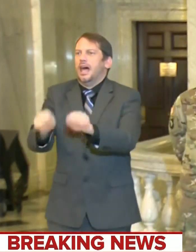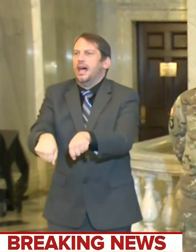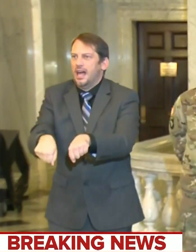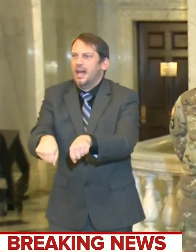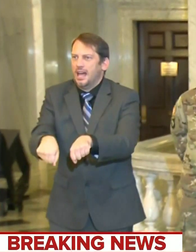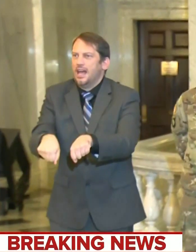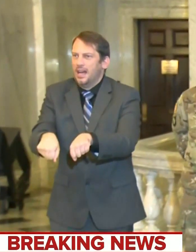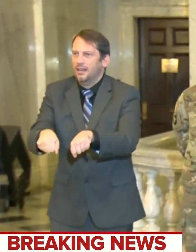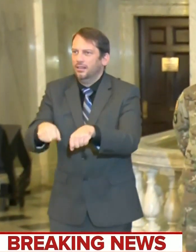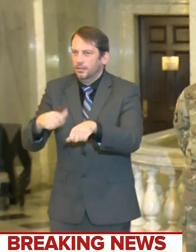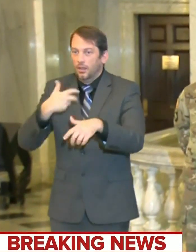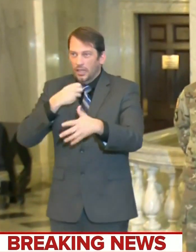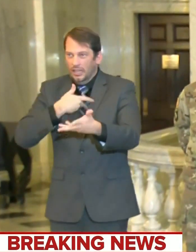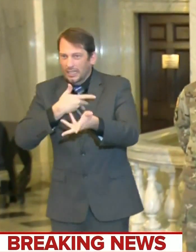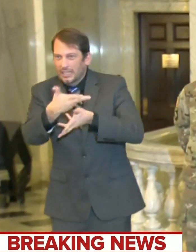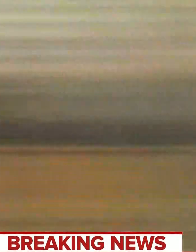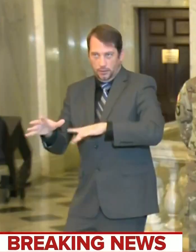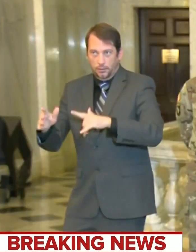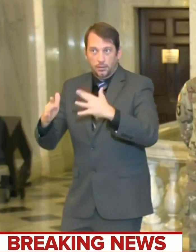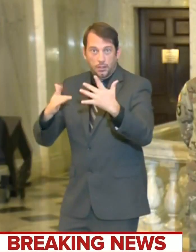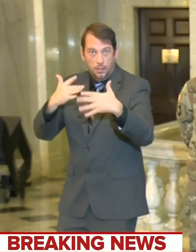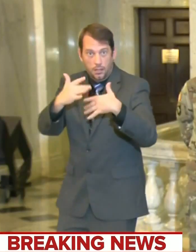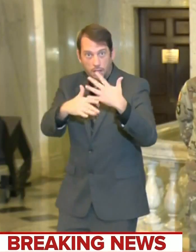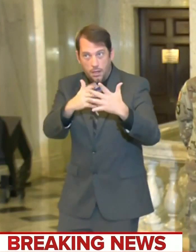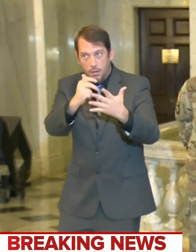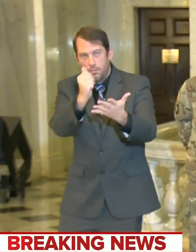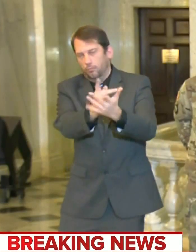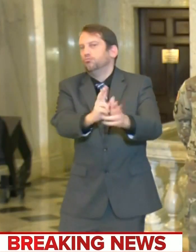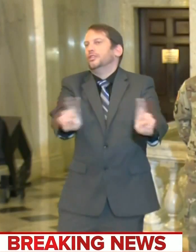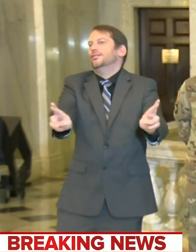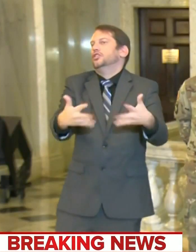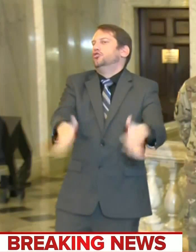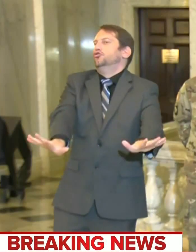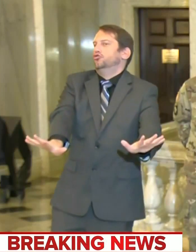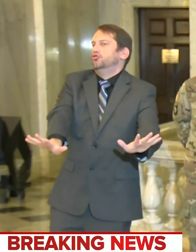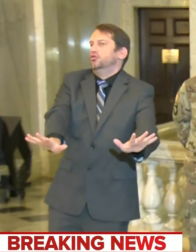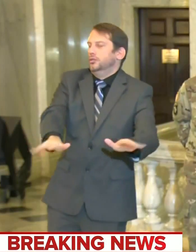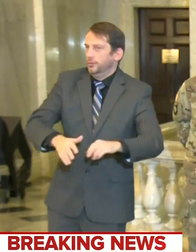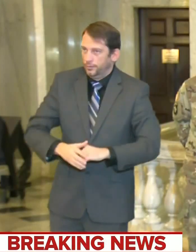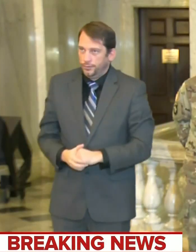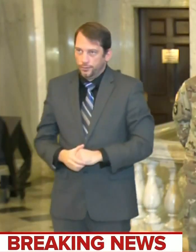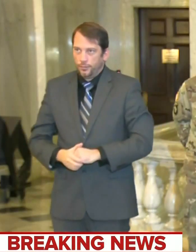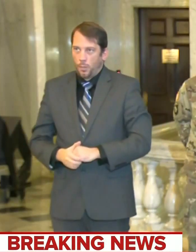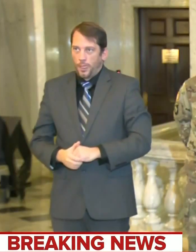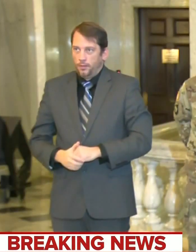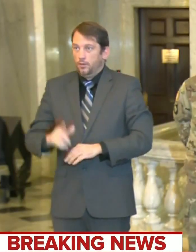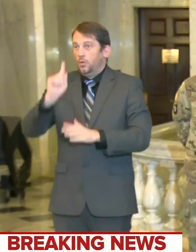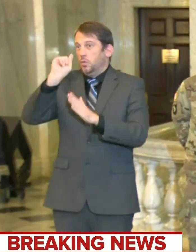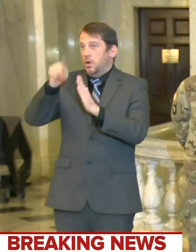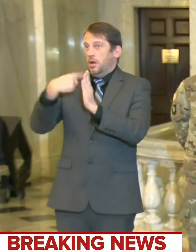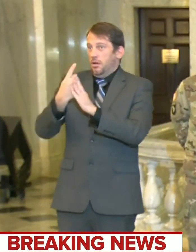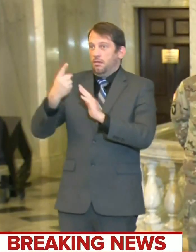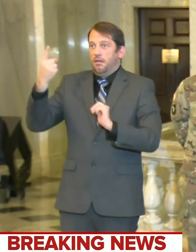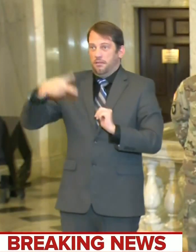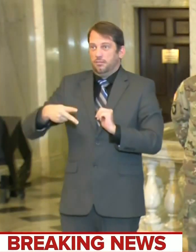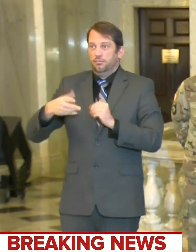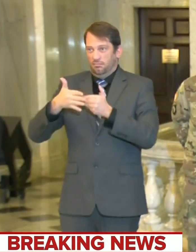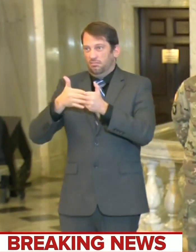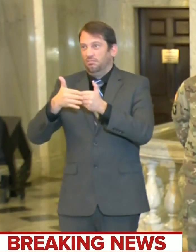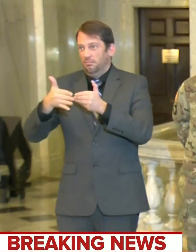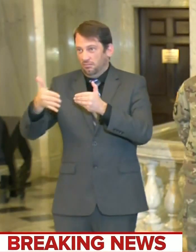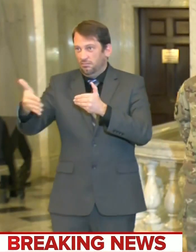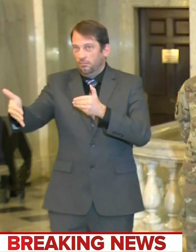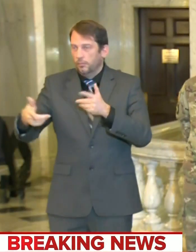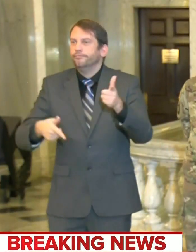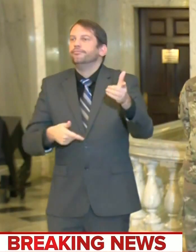forth trying to get that authorization, and approximately an hour and a half later, I got a call on my cell phone